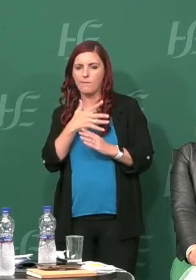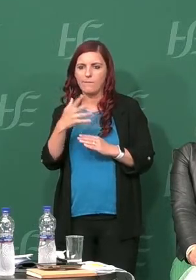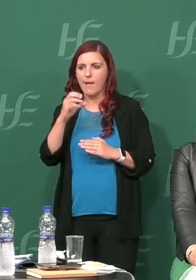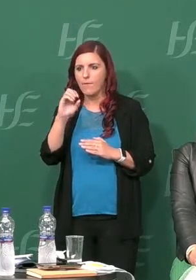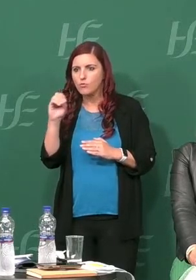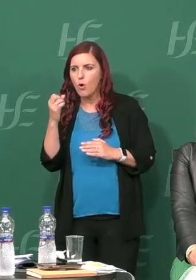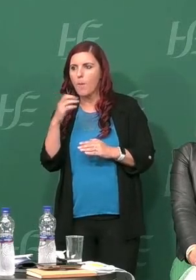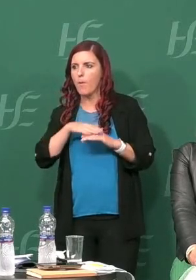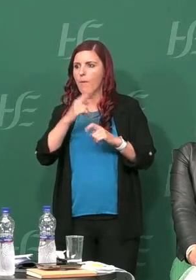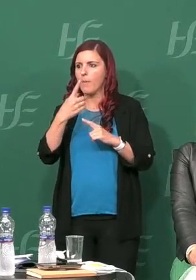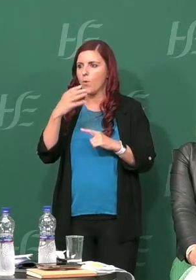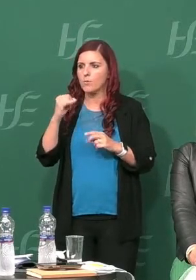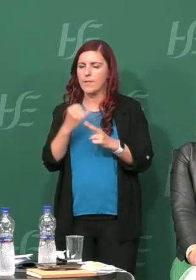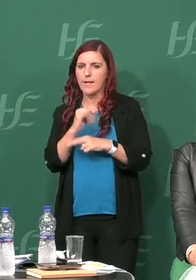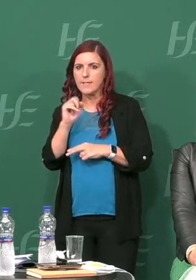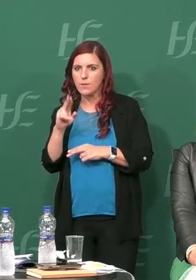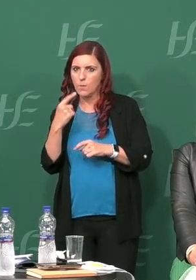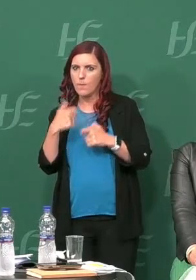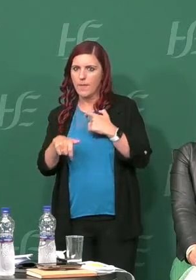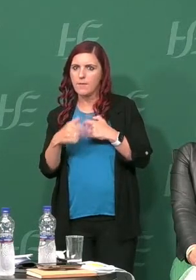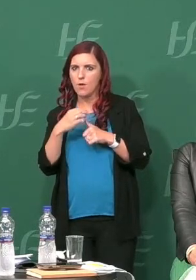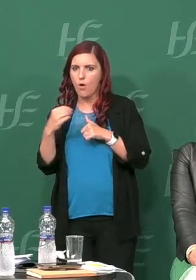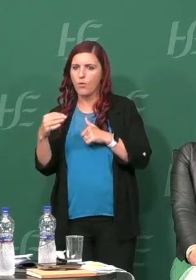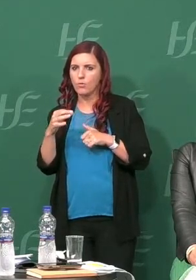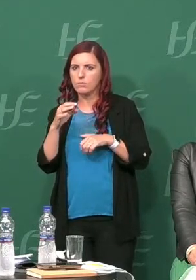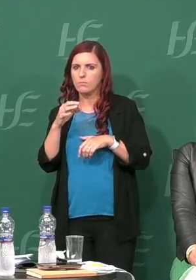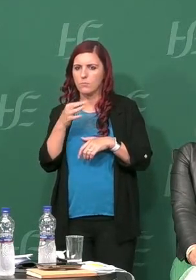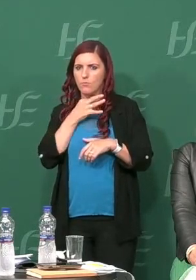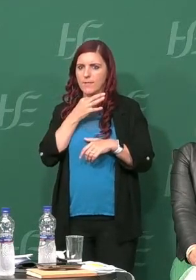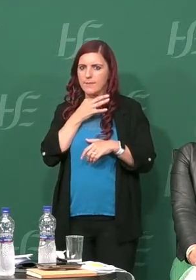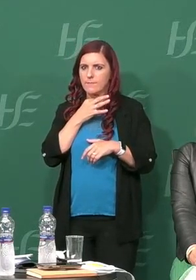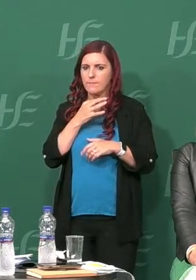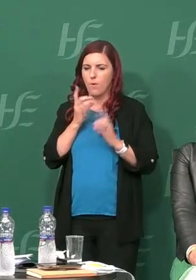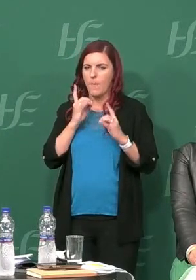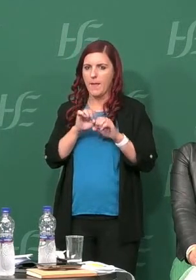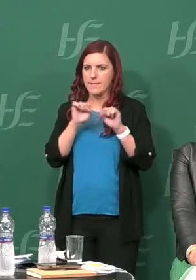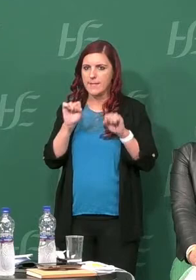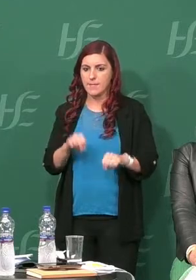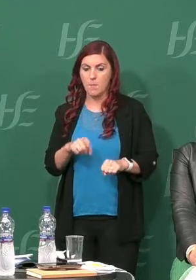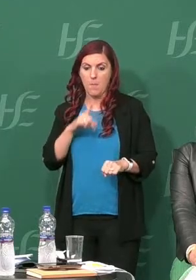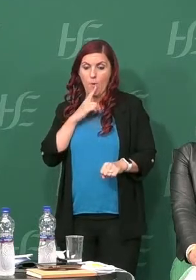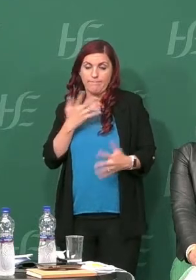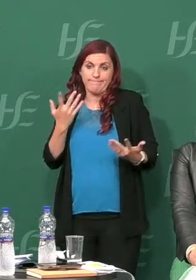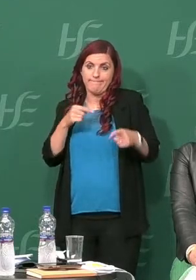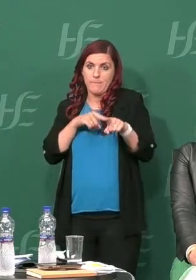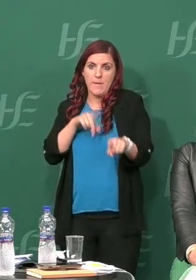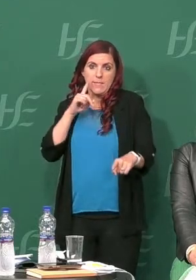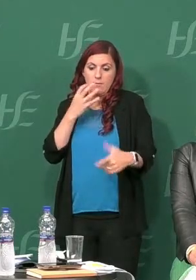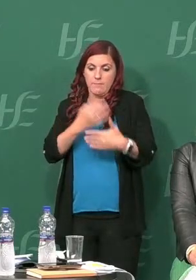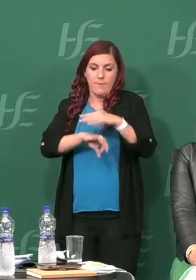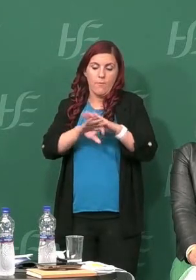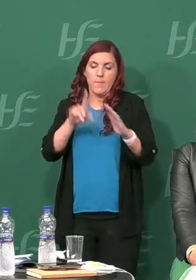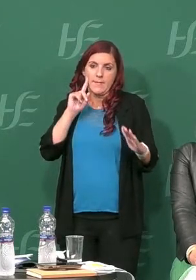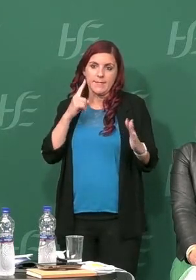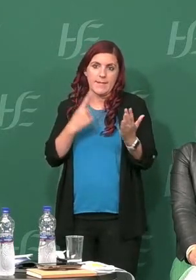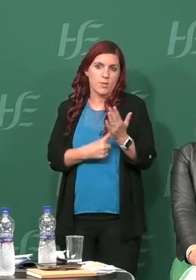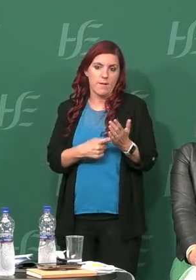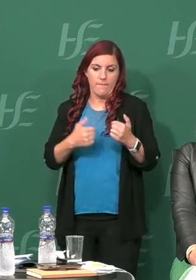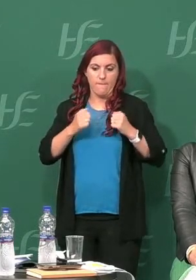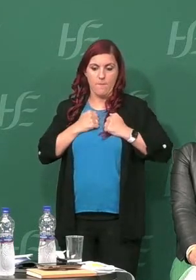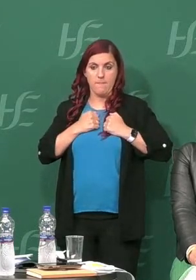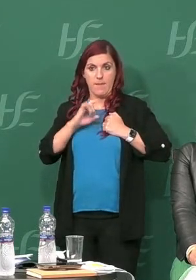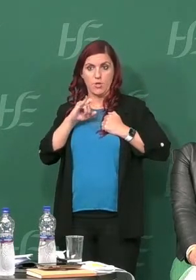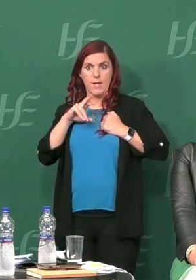100 people in ICU are important risk factors in our health system. But ultimately, decisions for government, and we've always said from the health